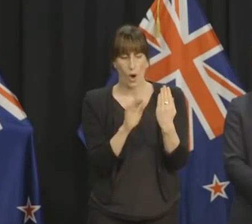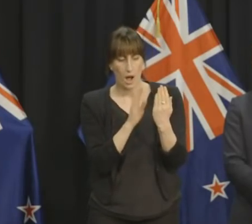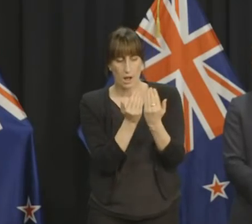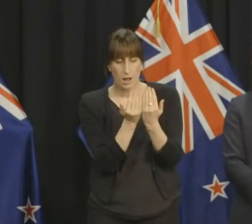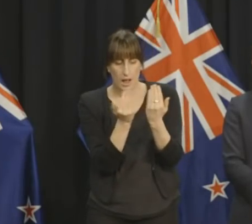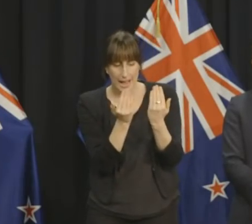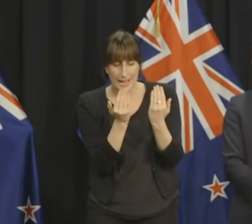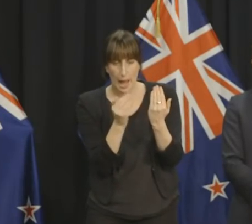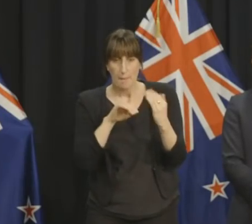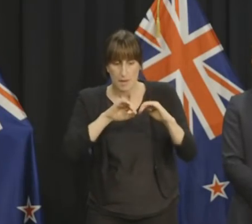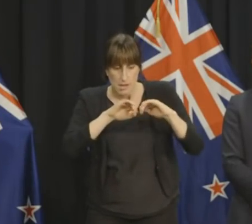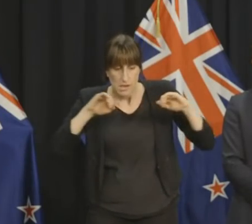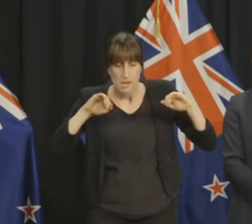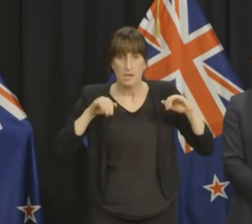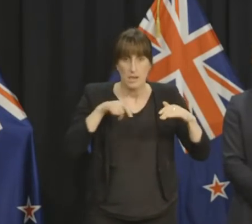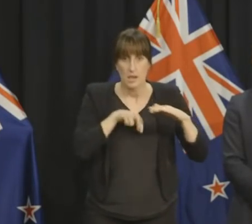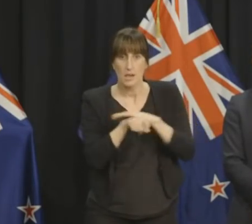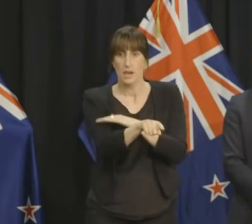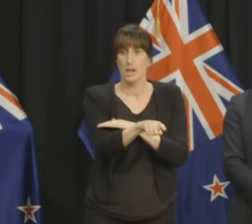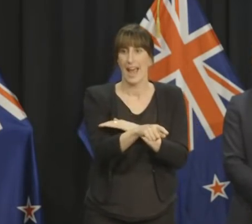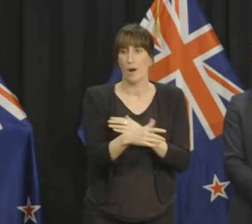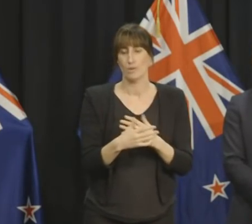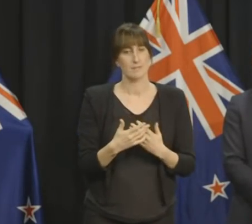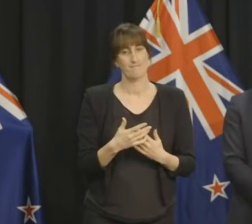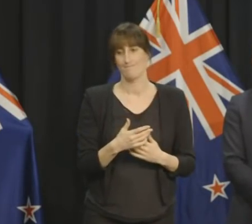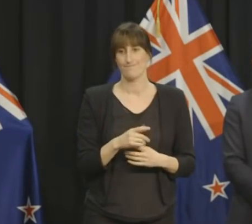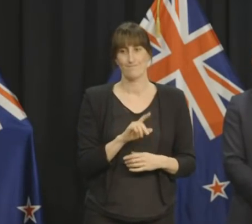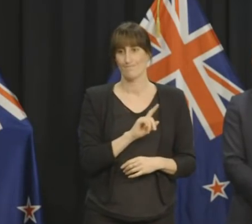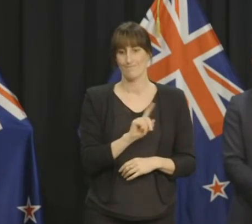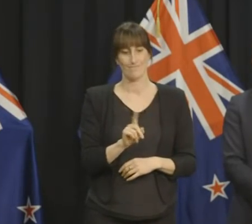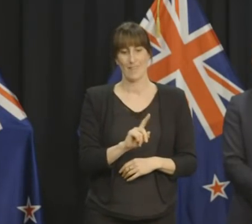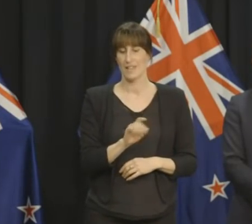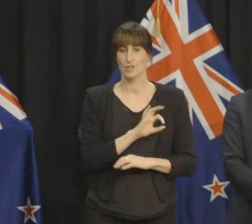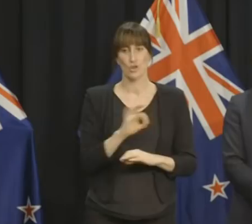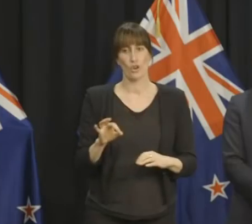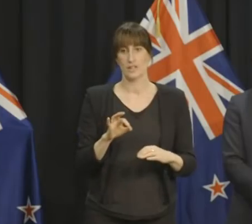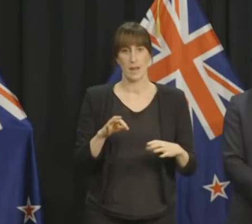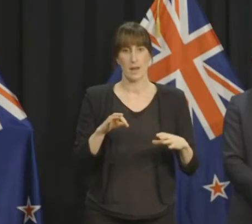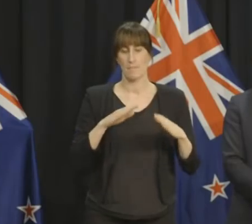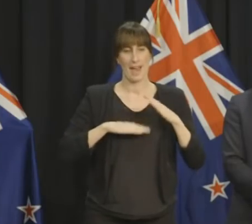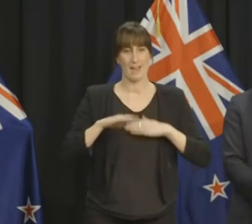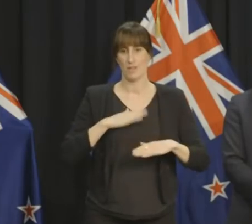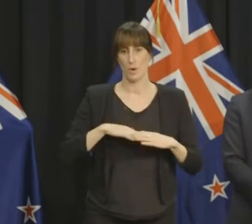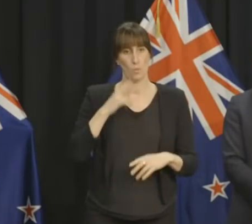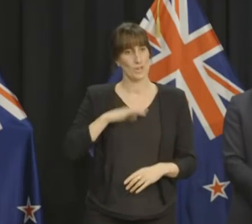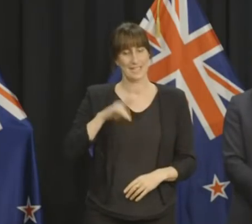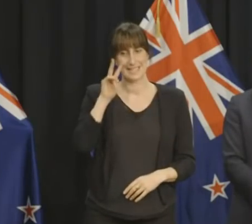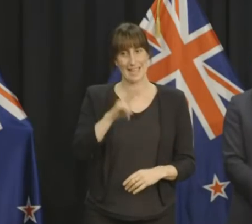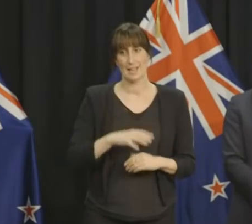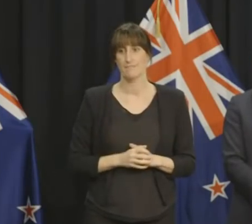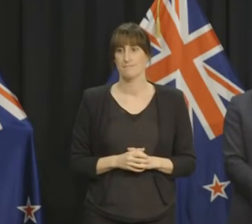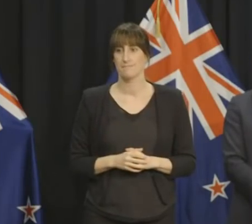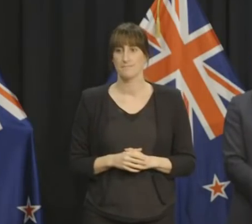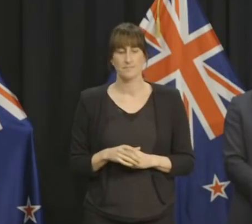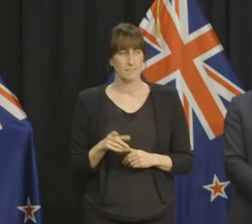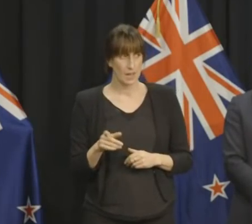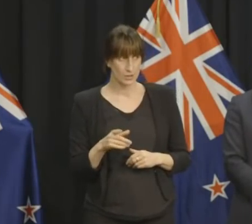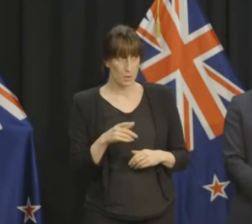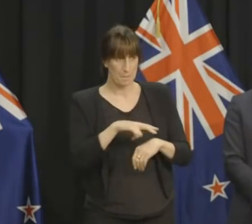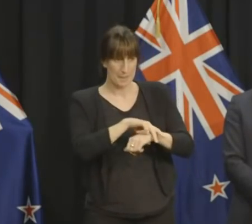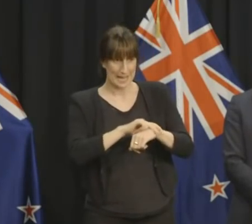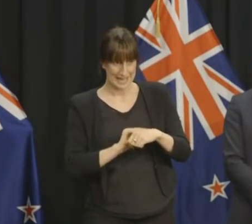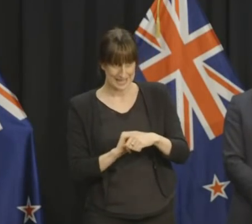facility and run off is not the sort of behaviour we'd be expecting. Does that mean that you then need to put police into those